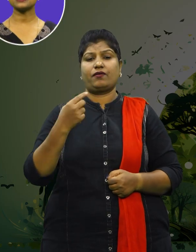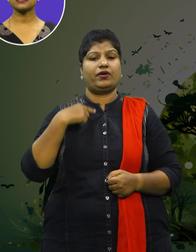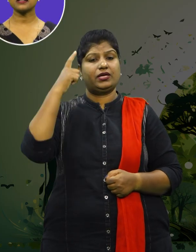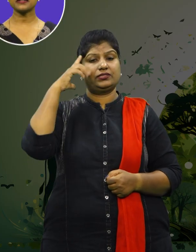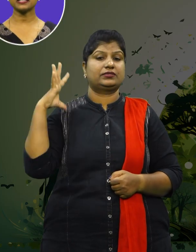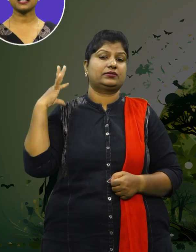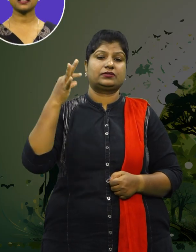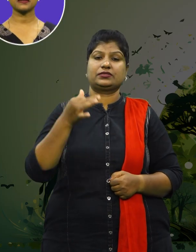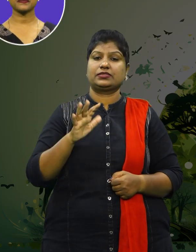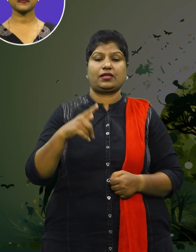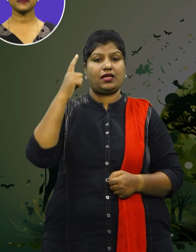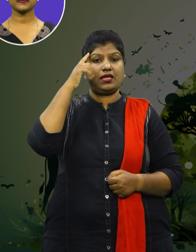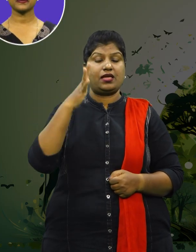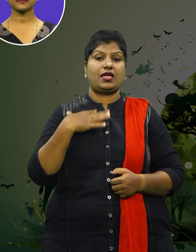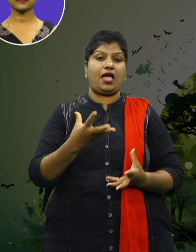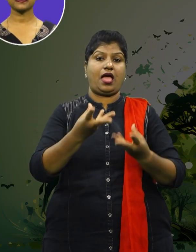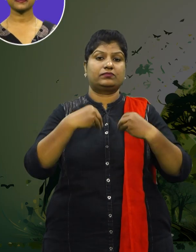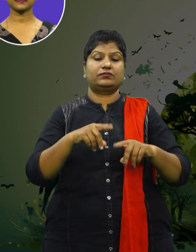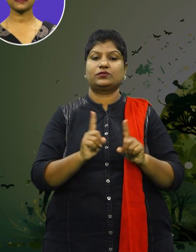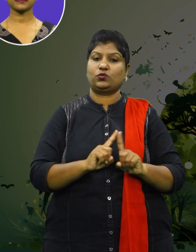to conserve it.